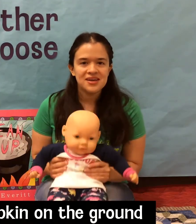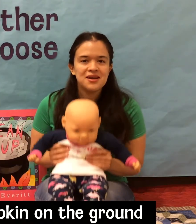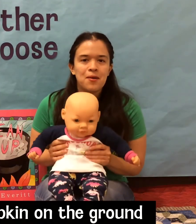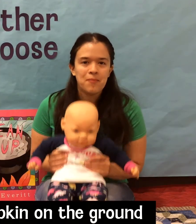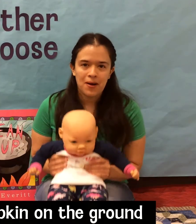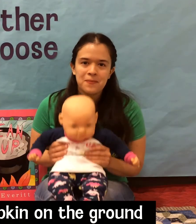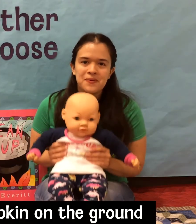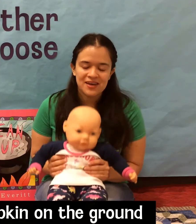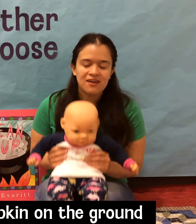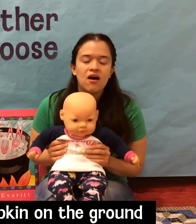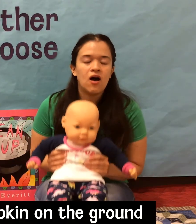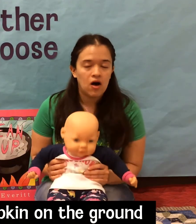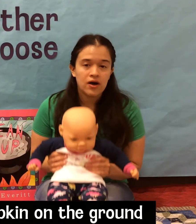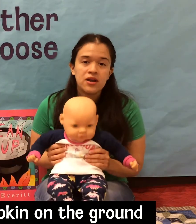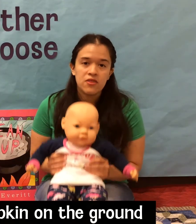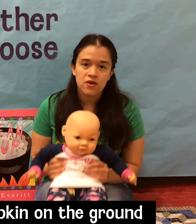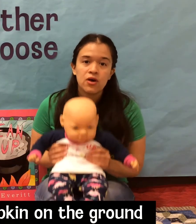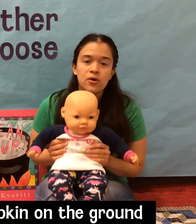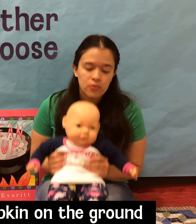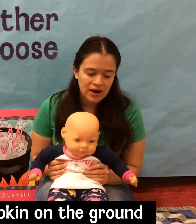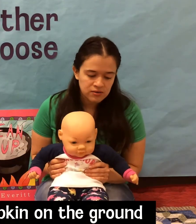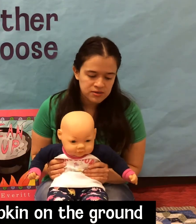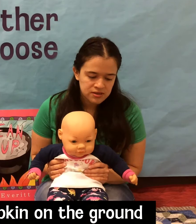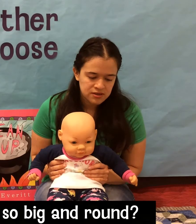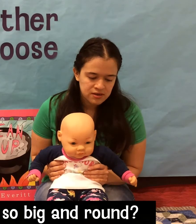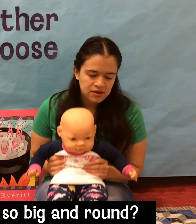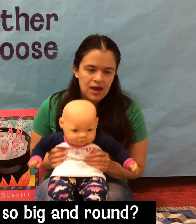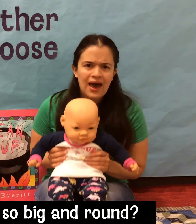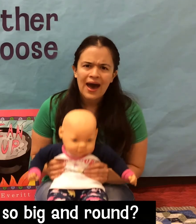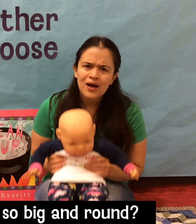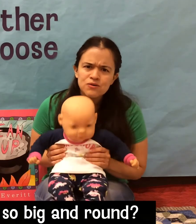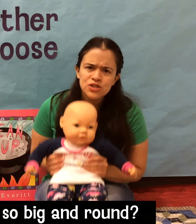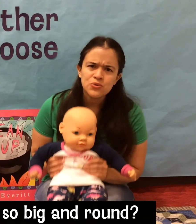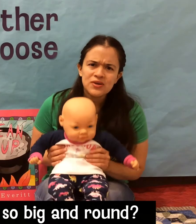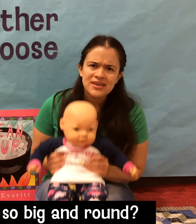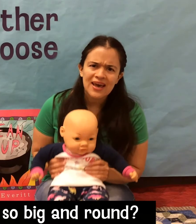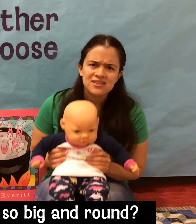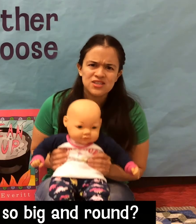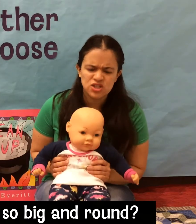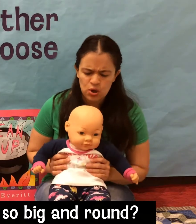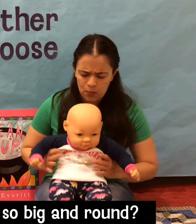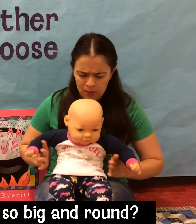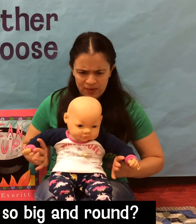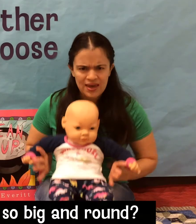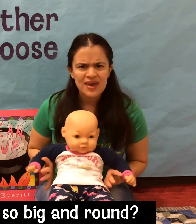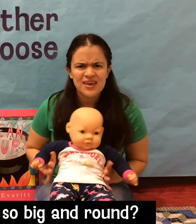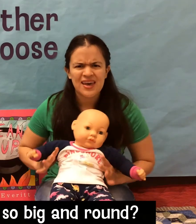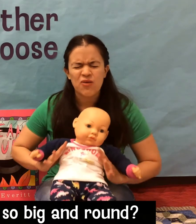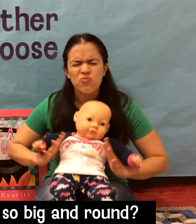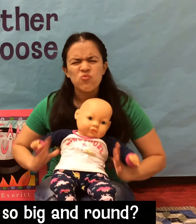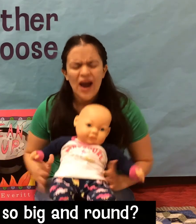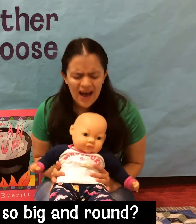Pumpkin, pumpkin on the ground. How do you get so big and